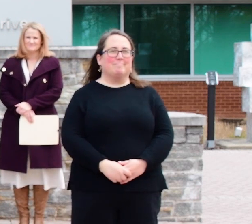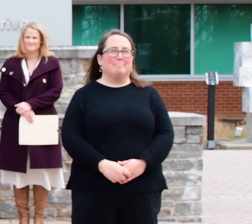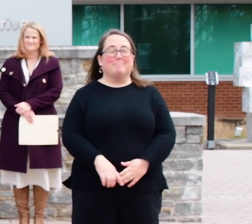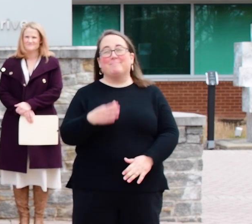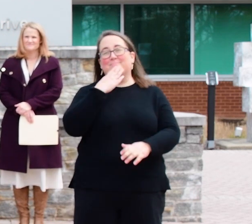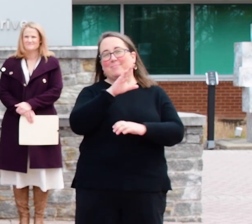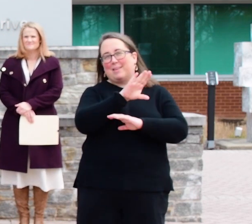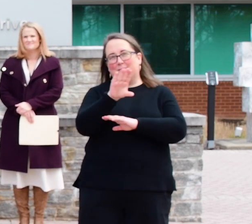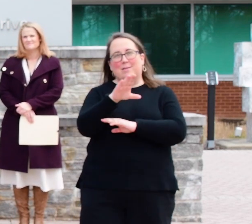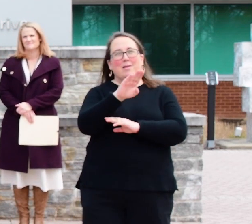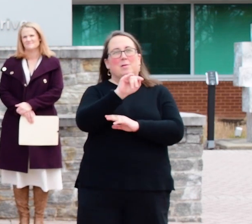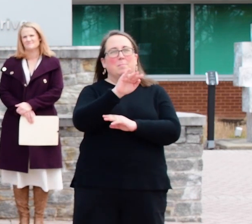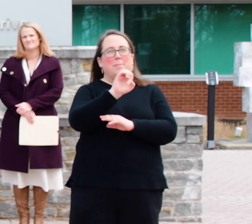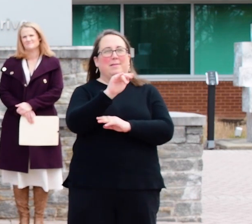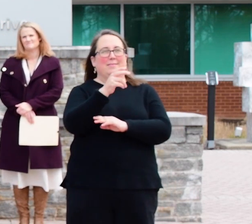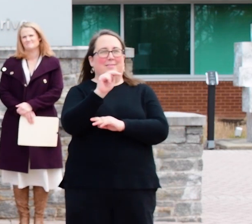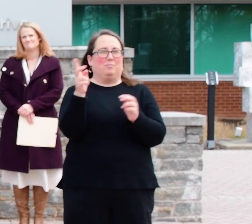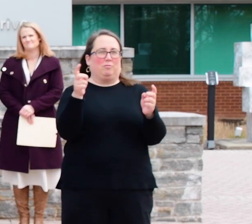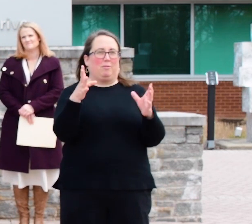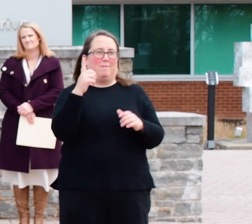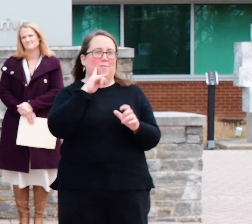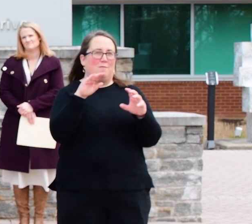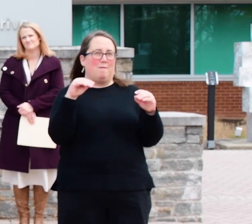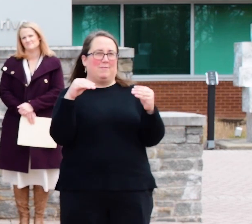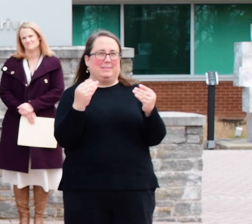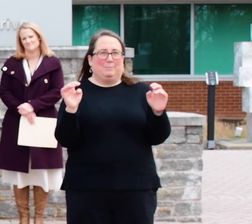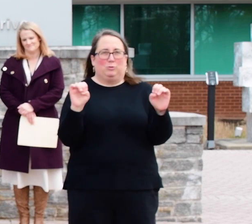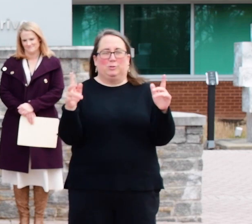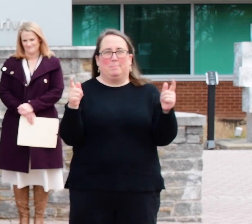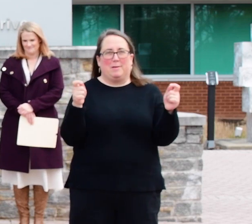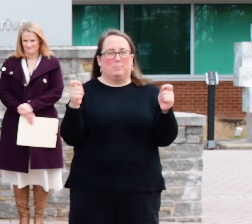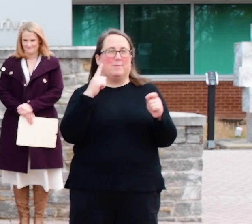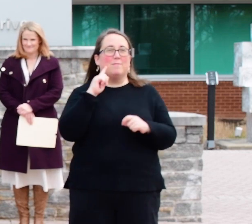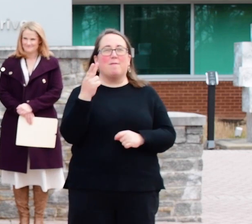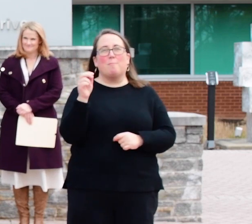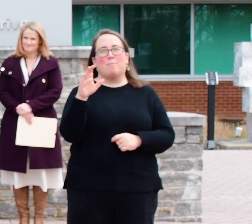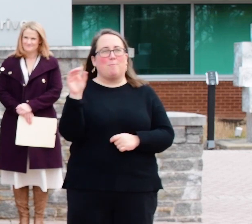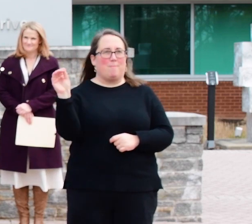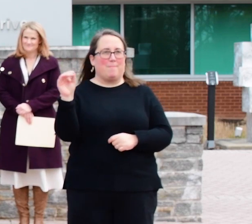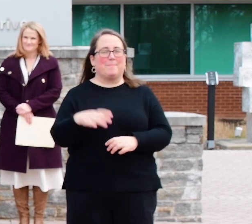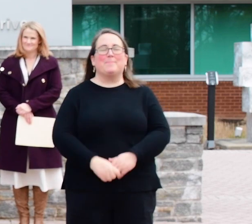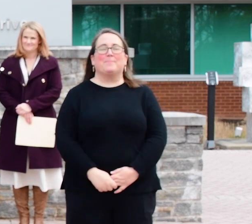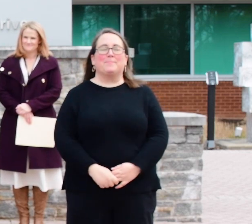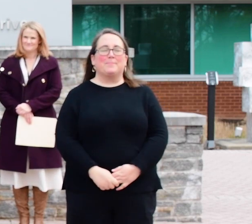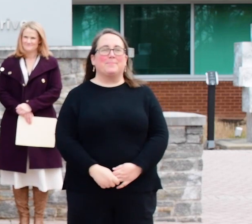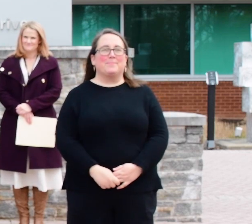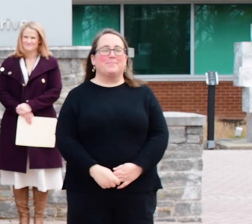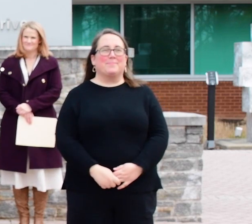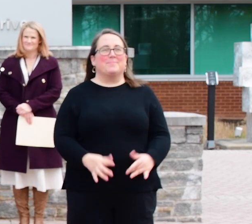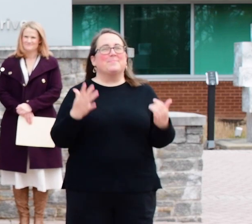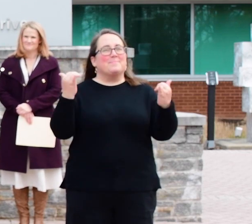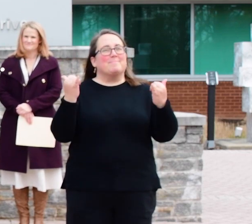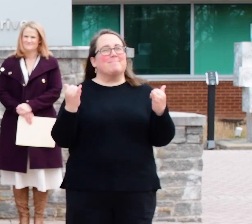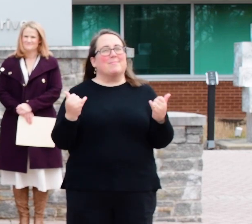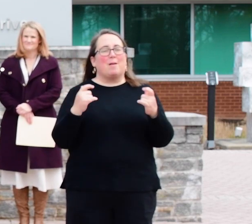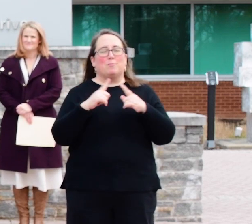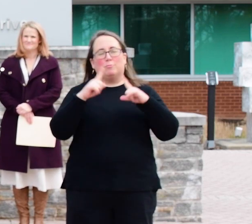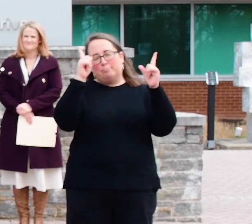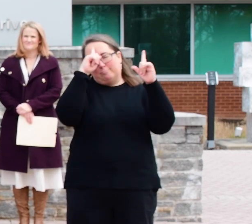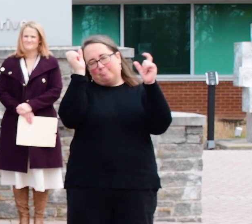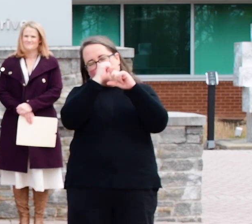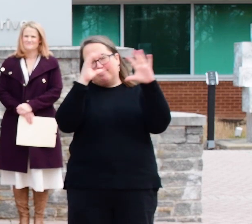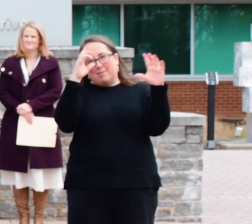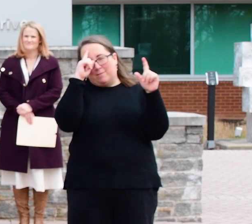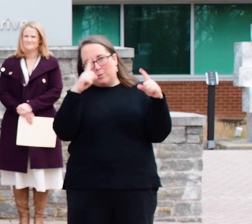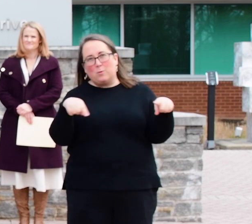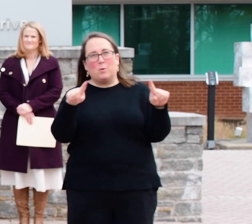Good afternoon. I'm Mike Hinson, the Director of the Office of Emergency Management for Howard County. Today, I want to paint a picture for